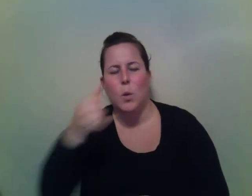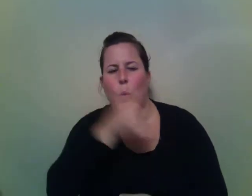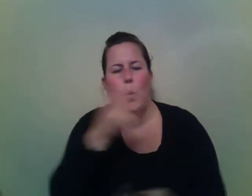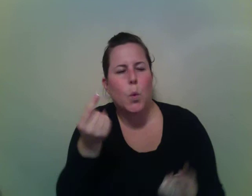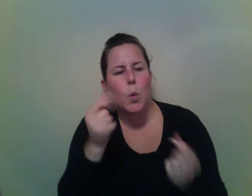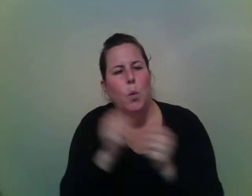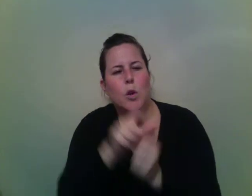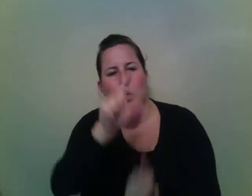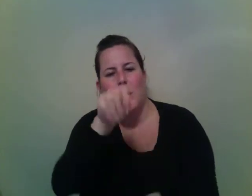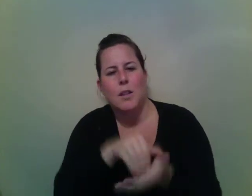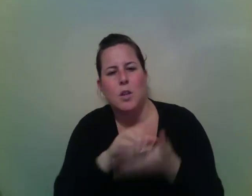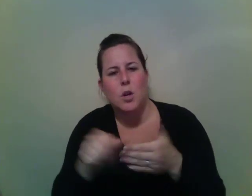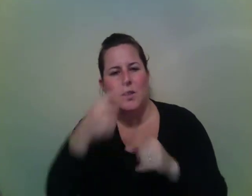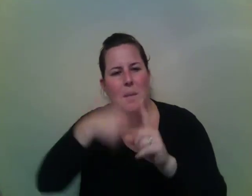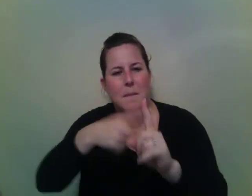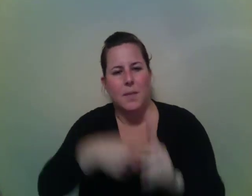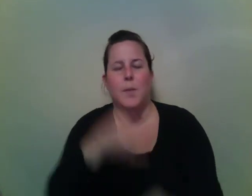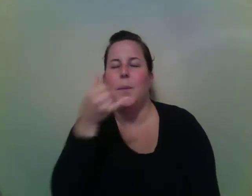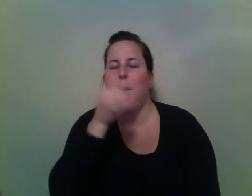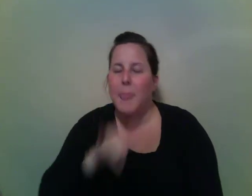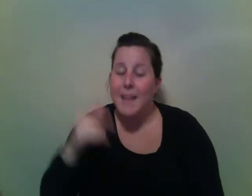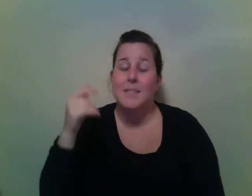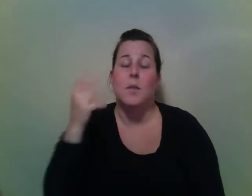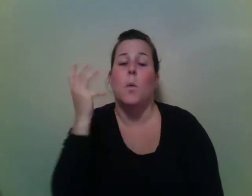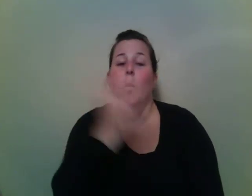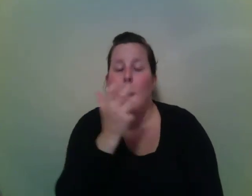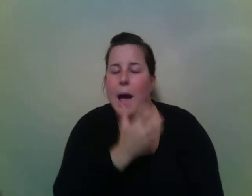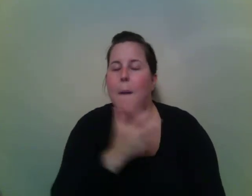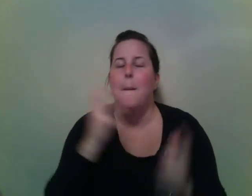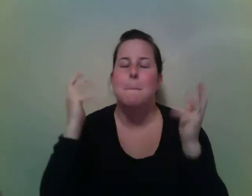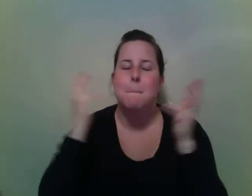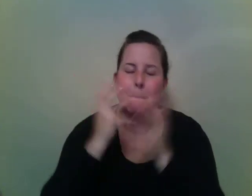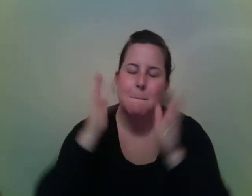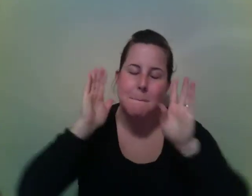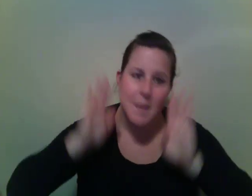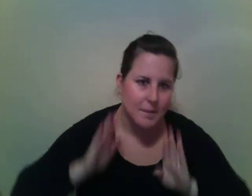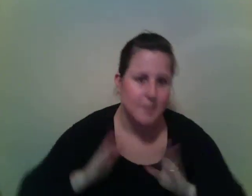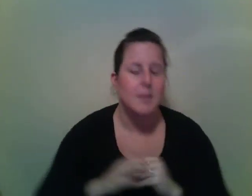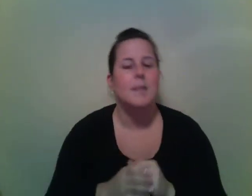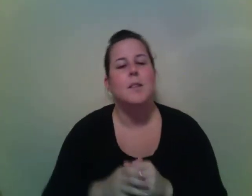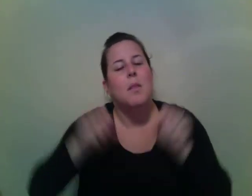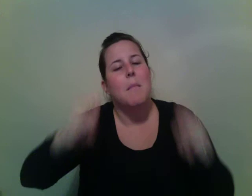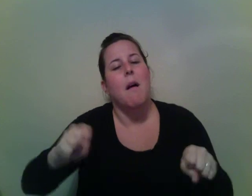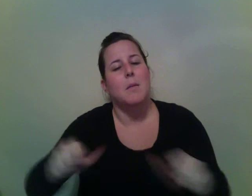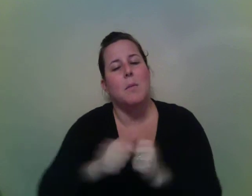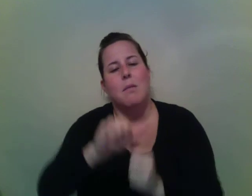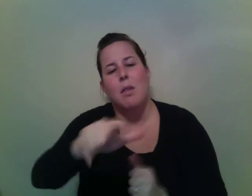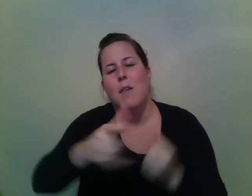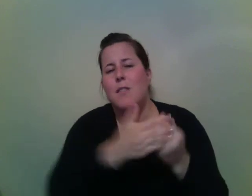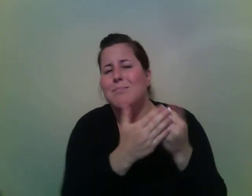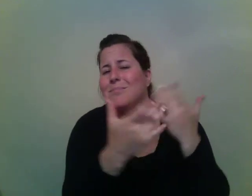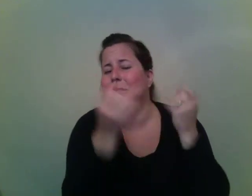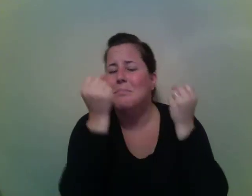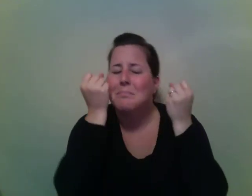,000 a month? That is insane, that amazing. The possibilities are endless. So, how